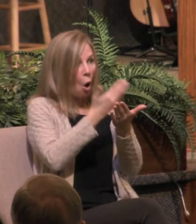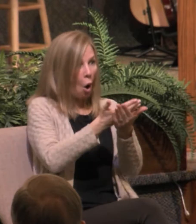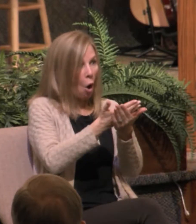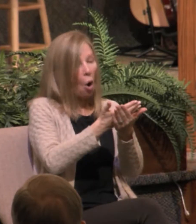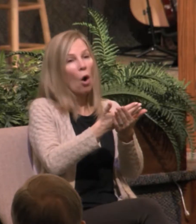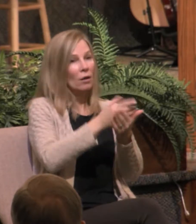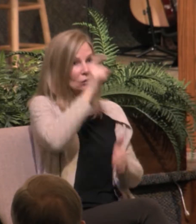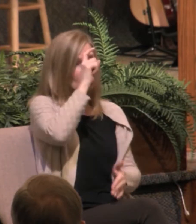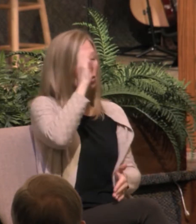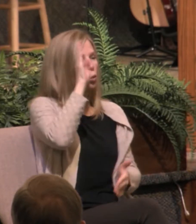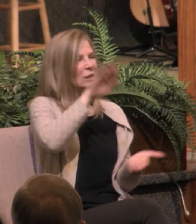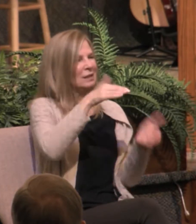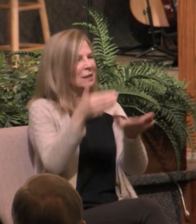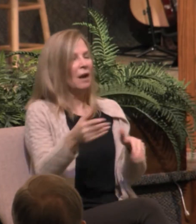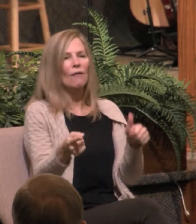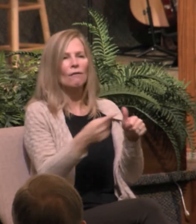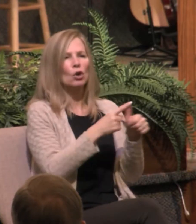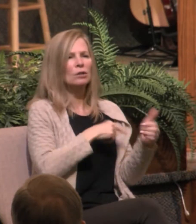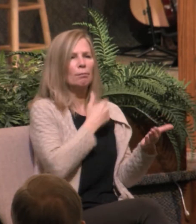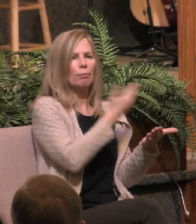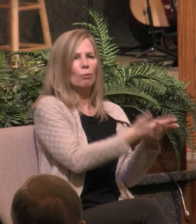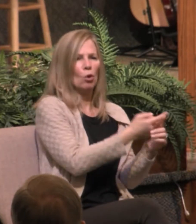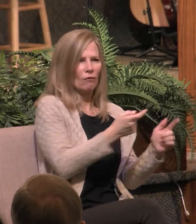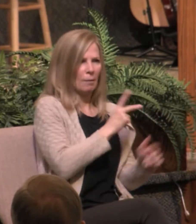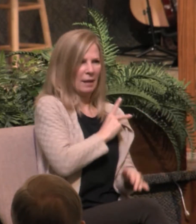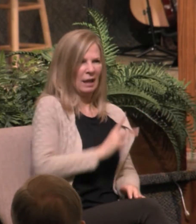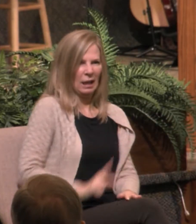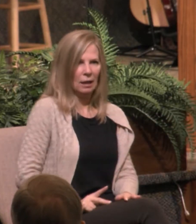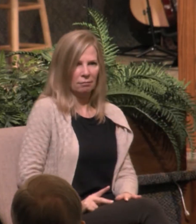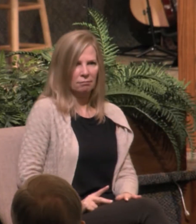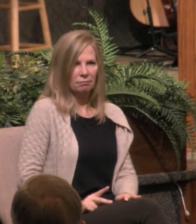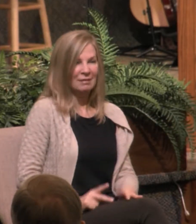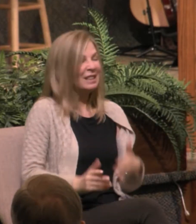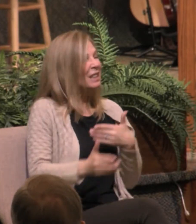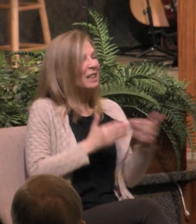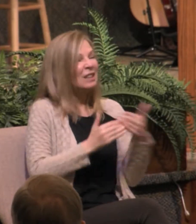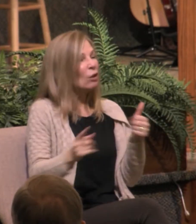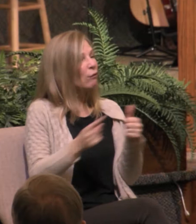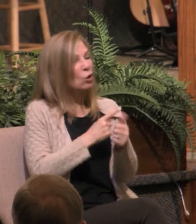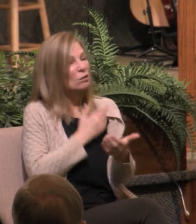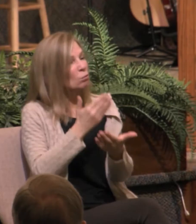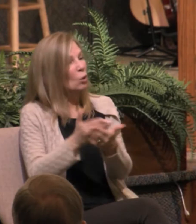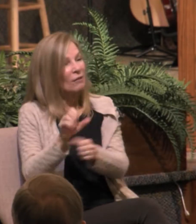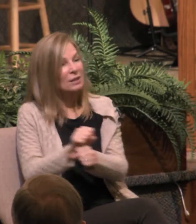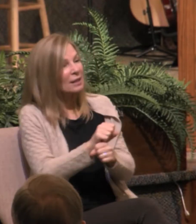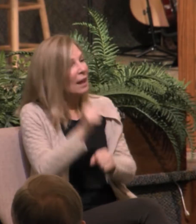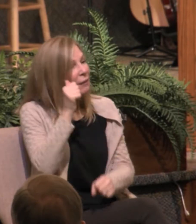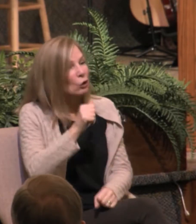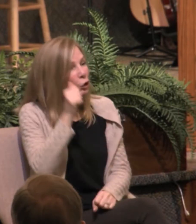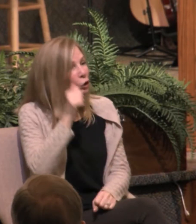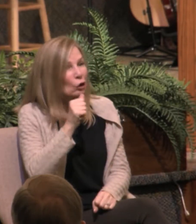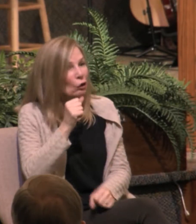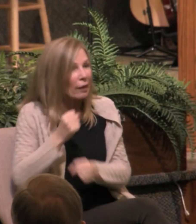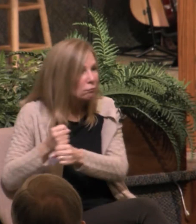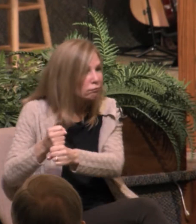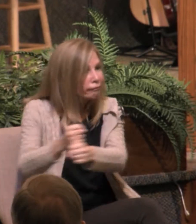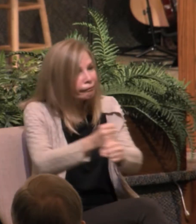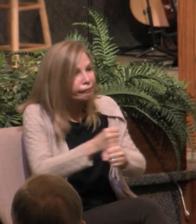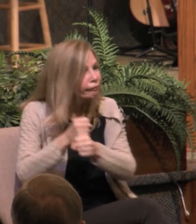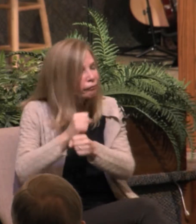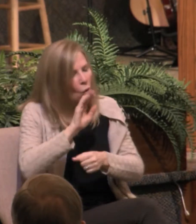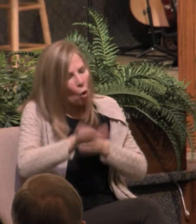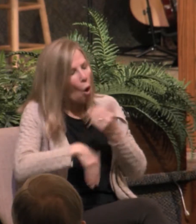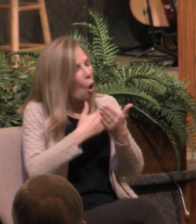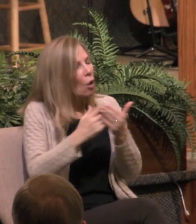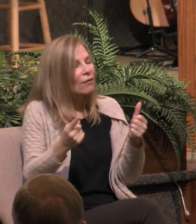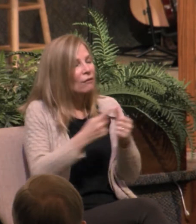die, from the firstborn of the Pharaoh who sits on his throne, even to the firstborn of the slave girl who is behind the millstones, all the firstborn of the